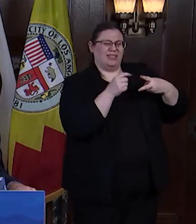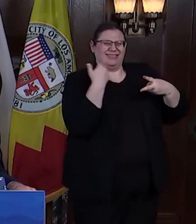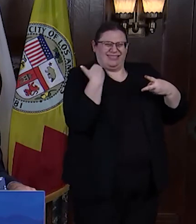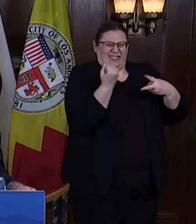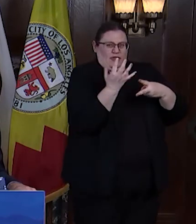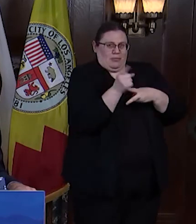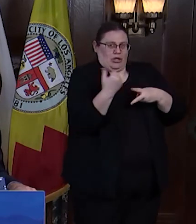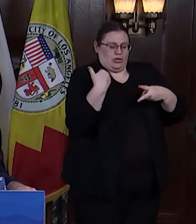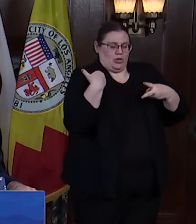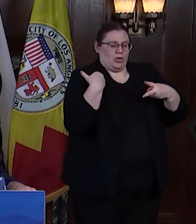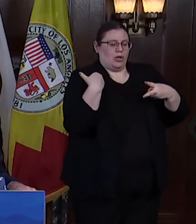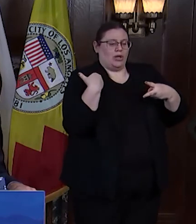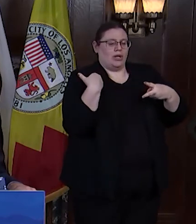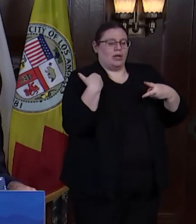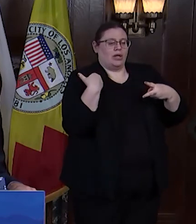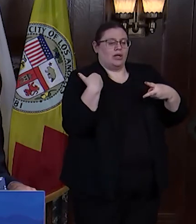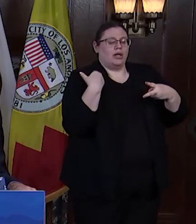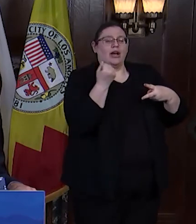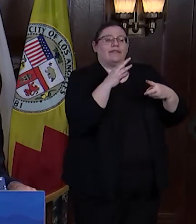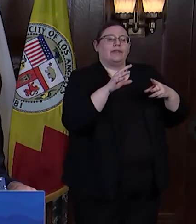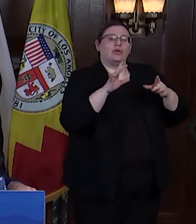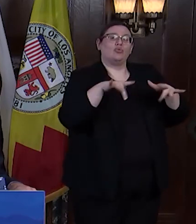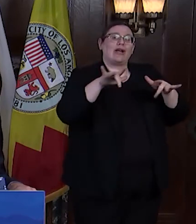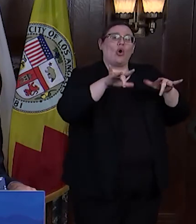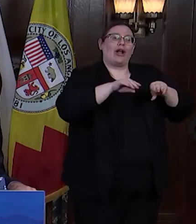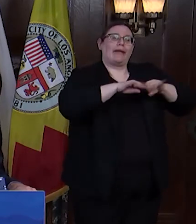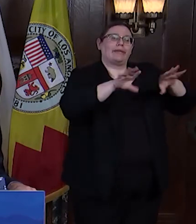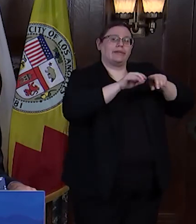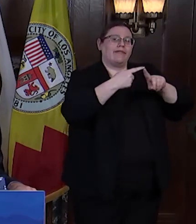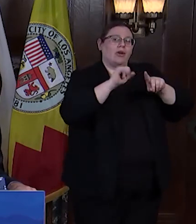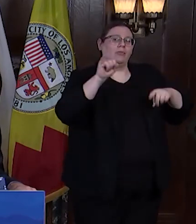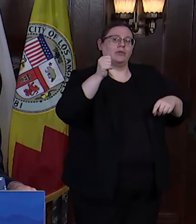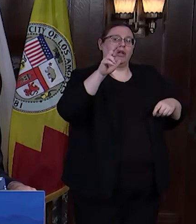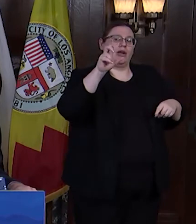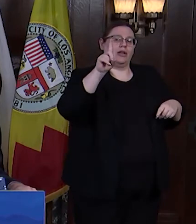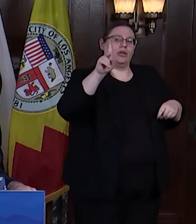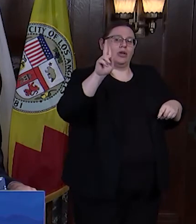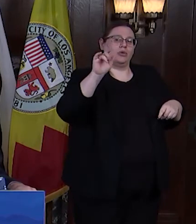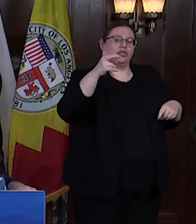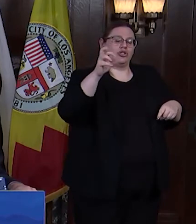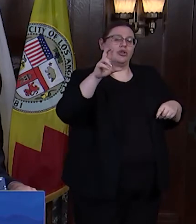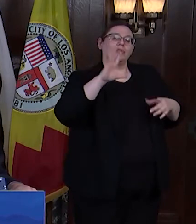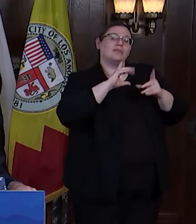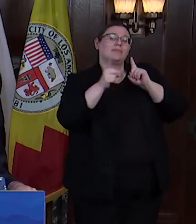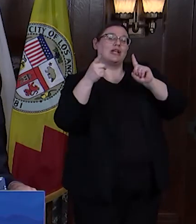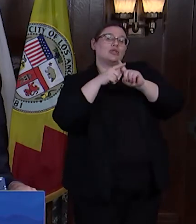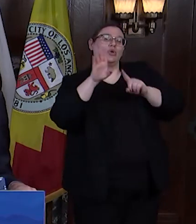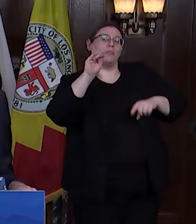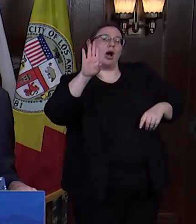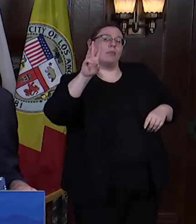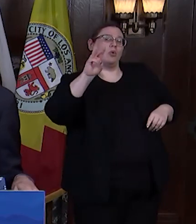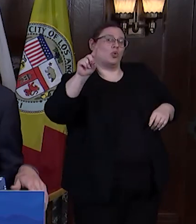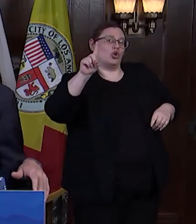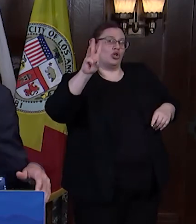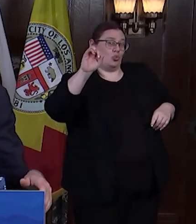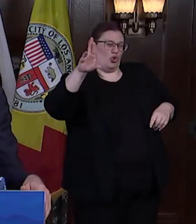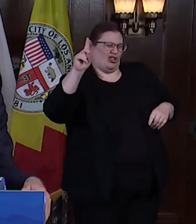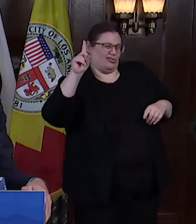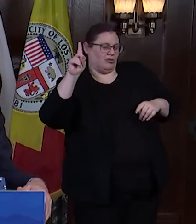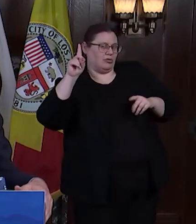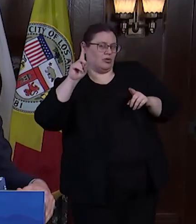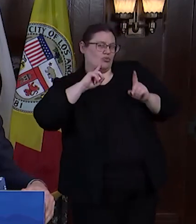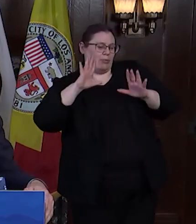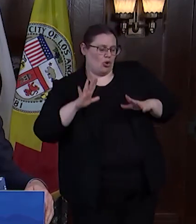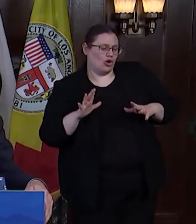ago, some new recordings emerged from Jared Kushner speaking to Bob Woodward, saying that that it was up